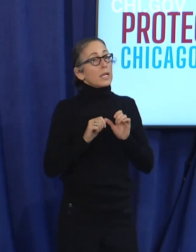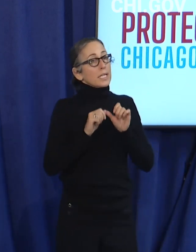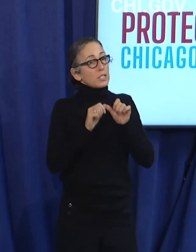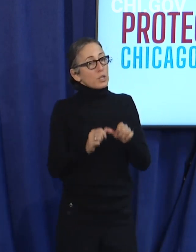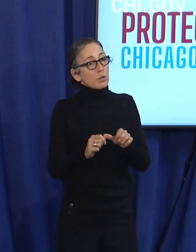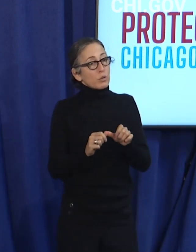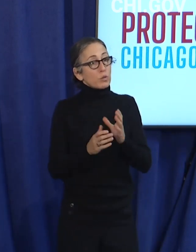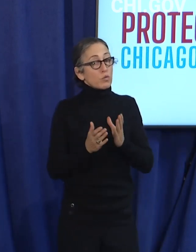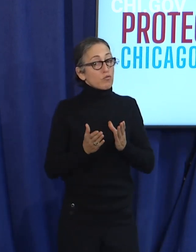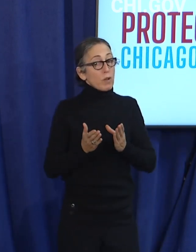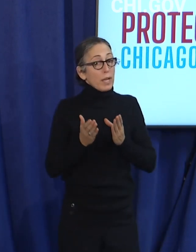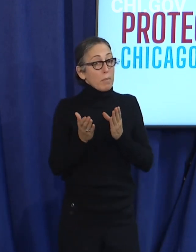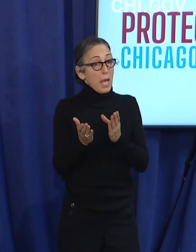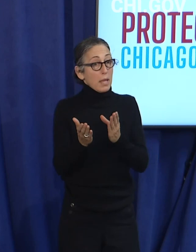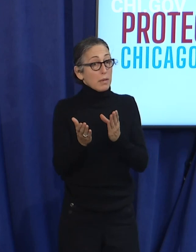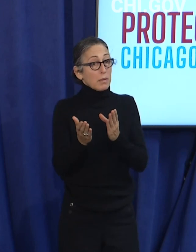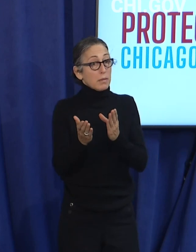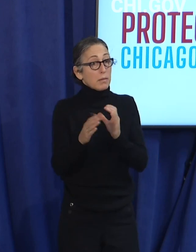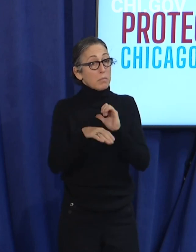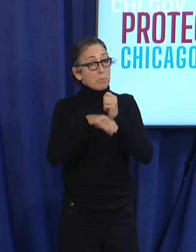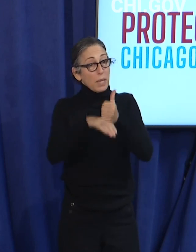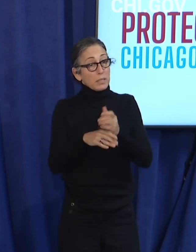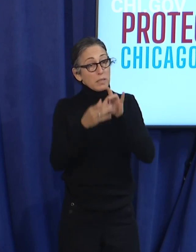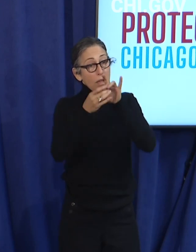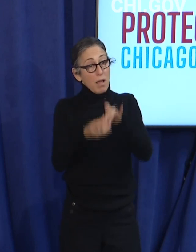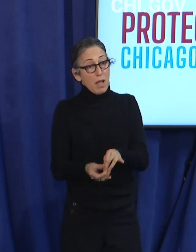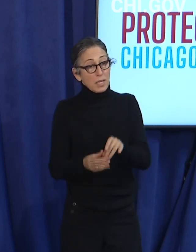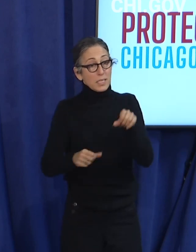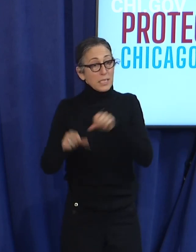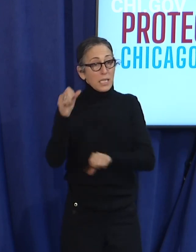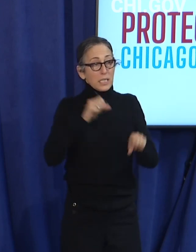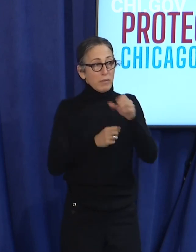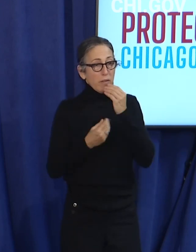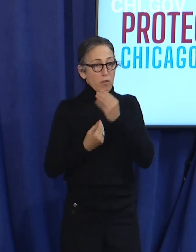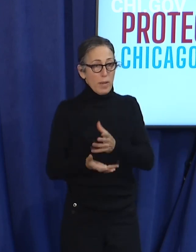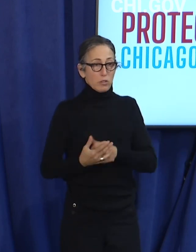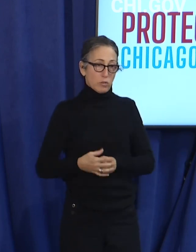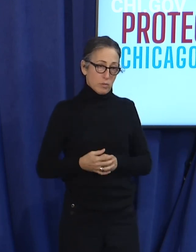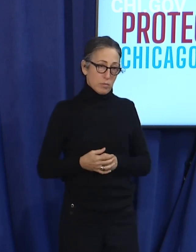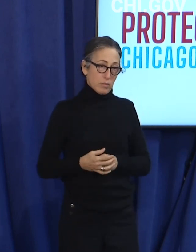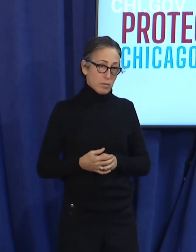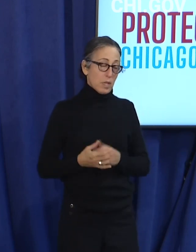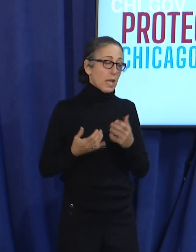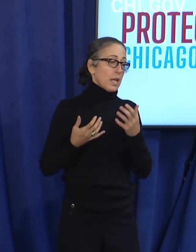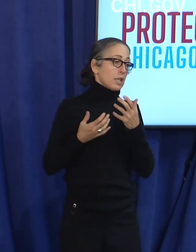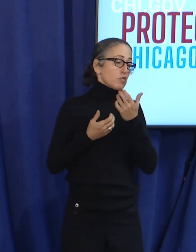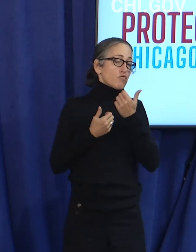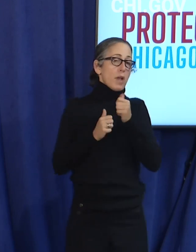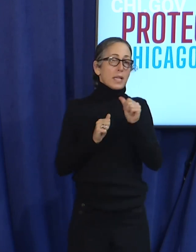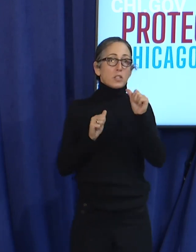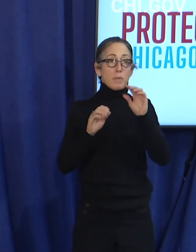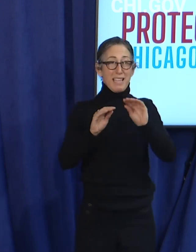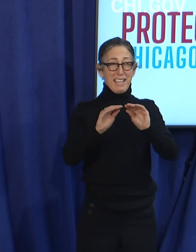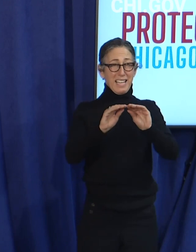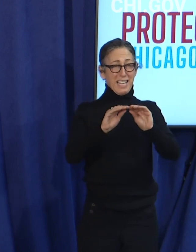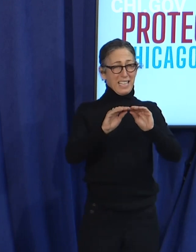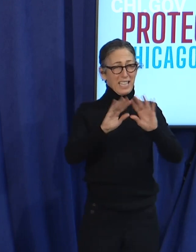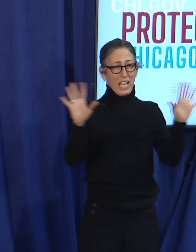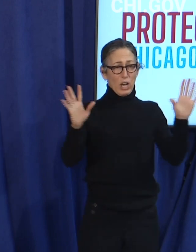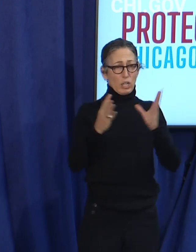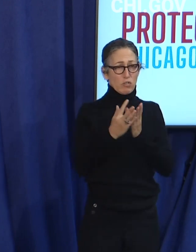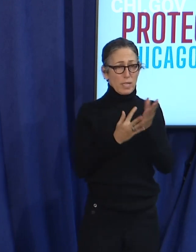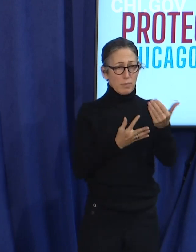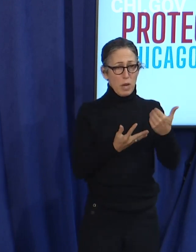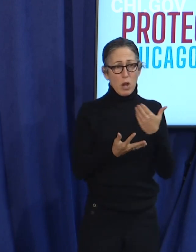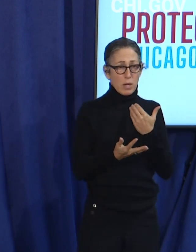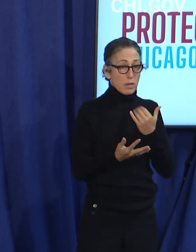these recommendations absolutely based on the data, as we've been doing all along, and trying to be absolutely as transparent as we can be. That website is